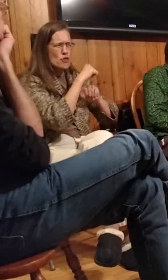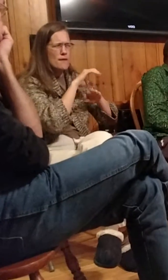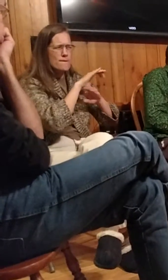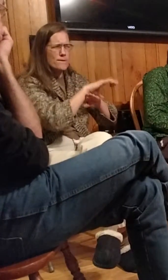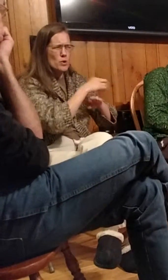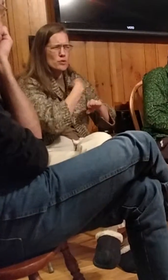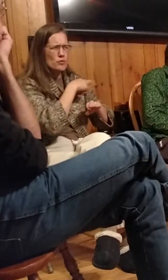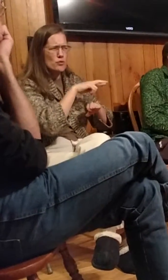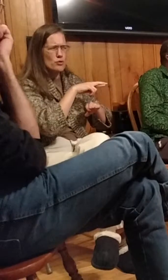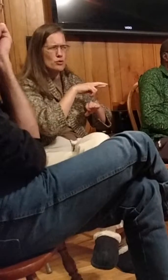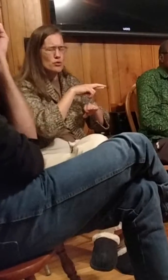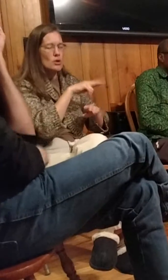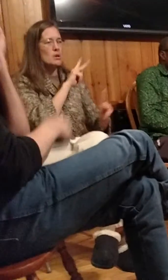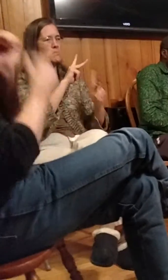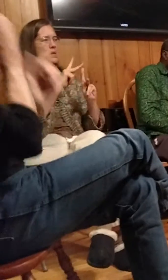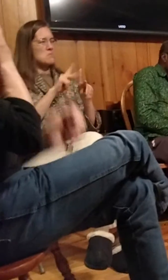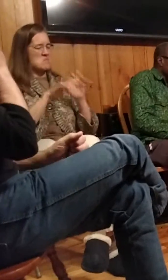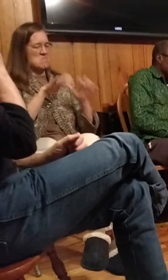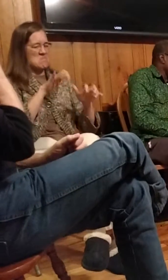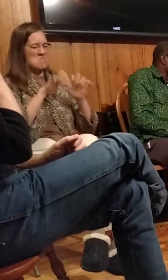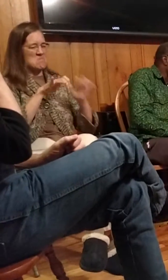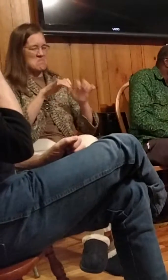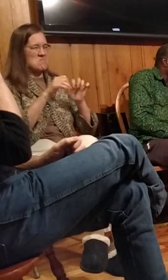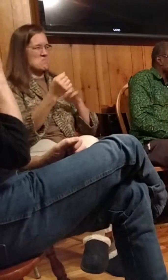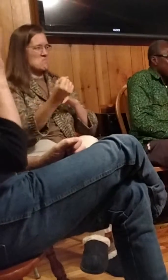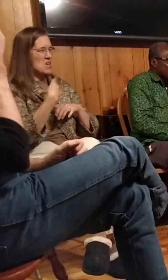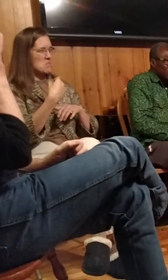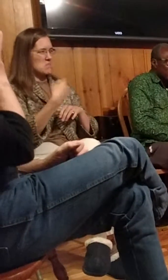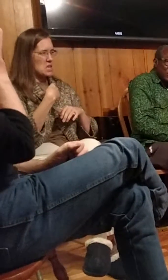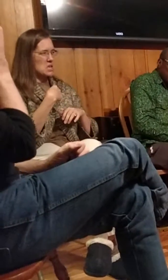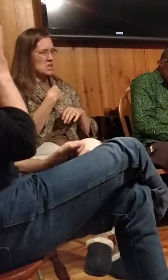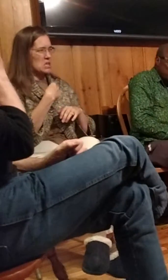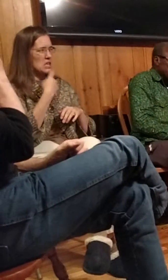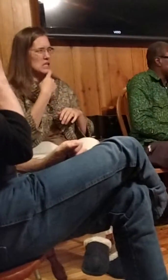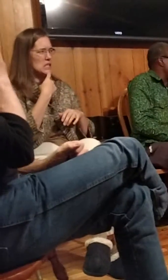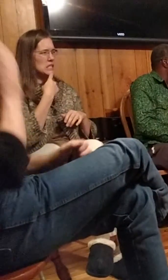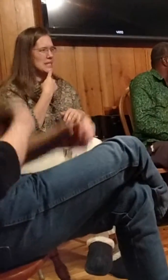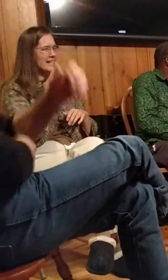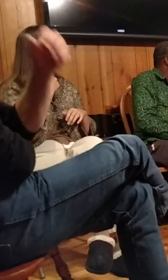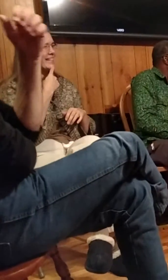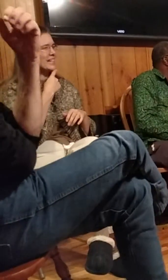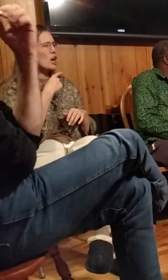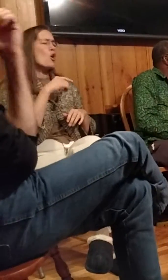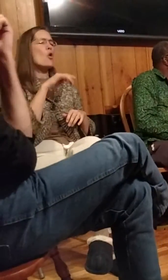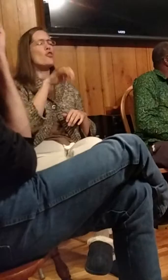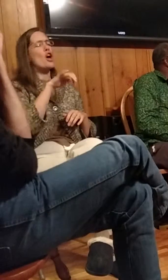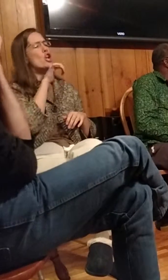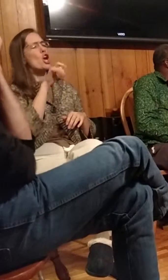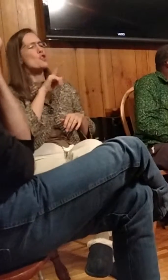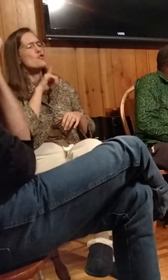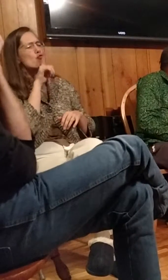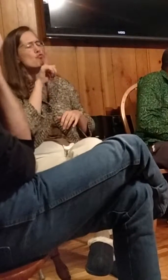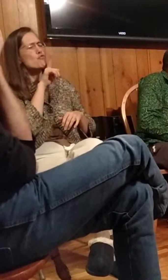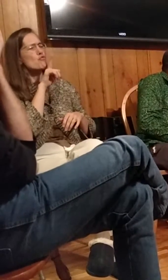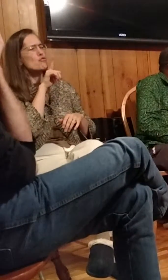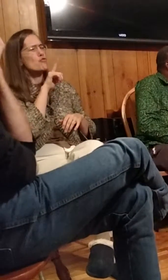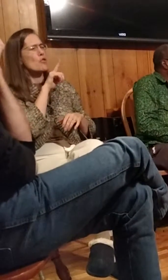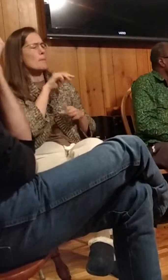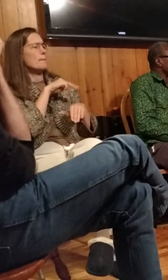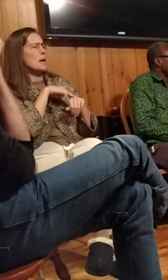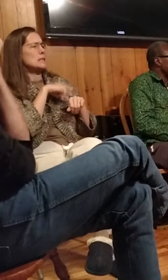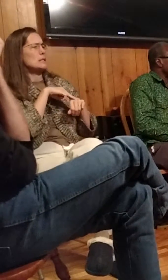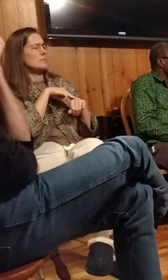me. They ask me, they tell me, look, you see, those who are doing this, they are not true Muslims. I say, well, they are doing it in the name of Islam,